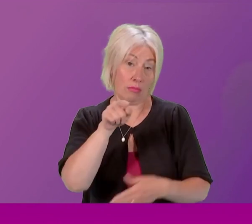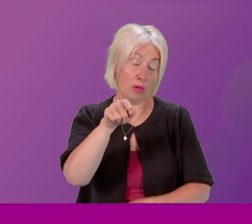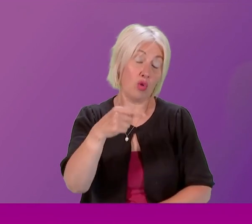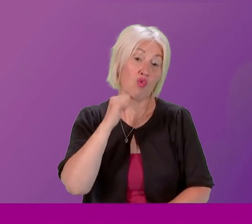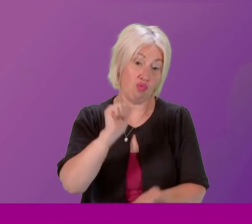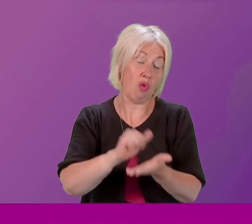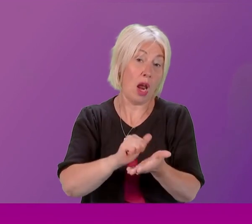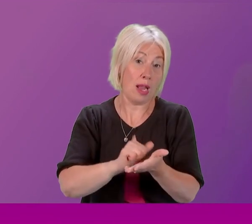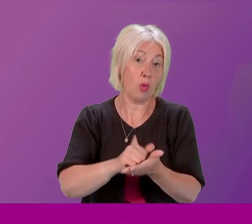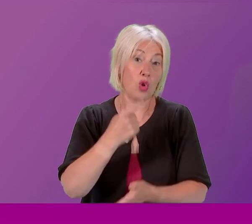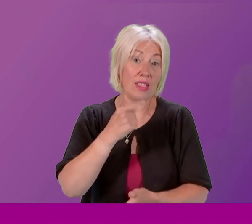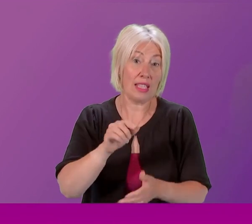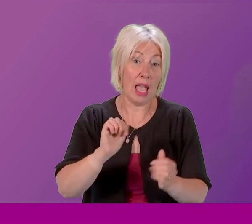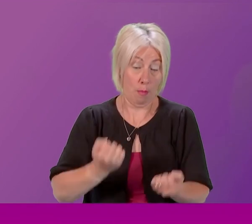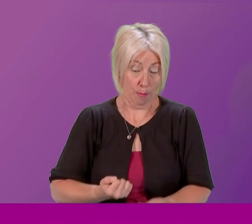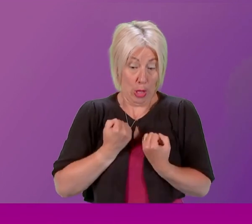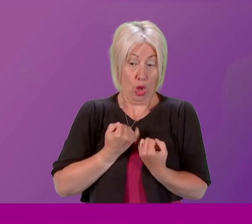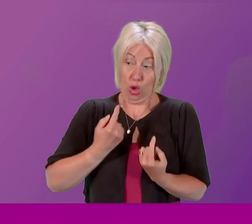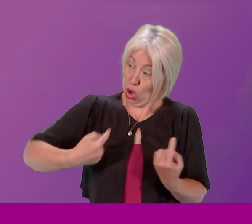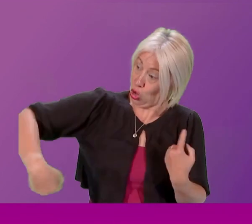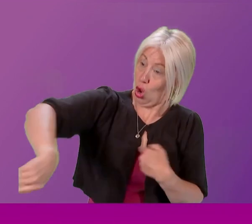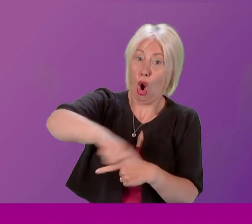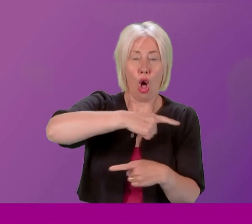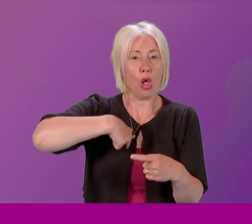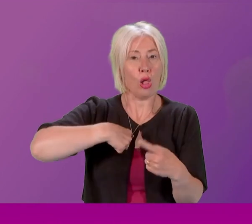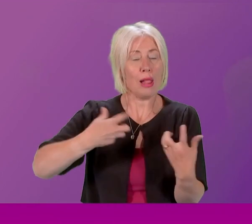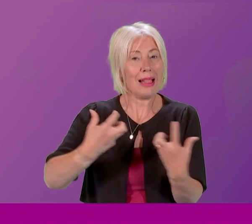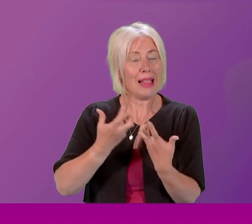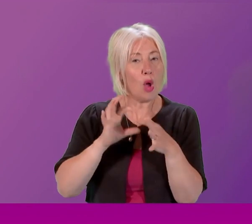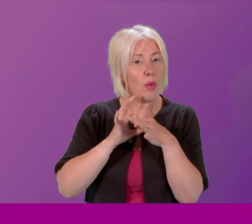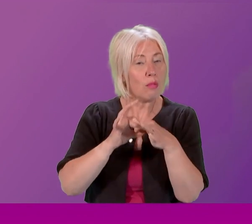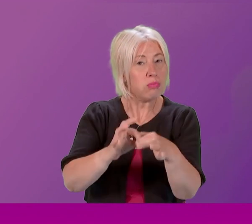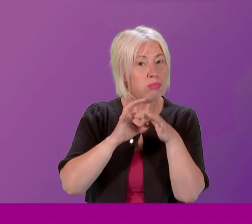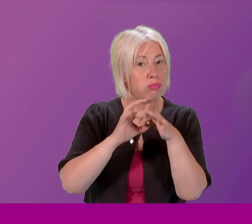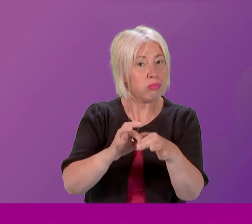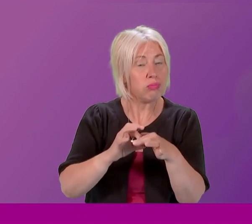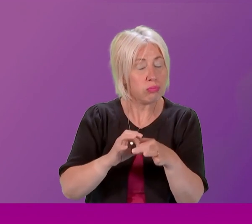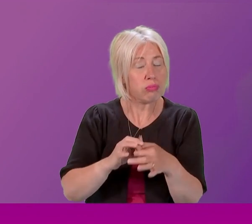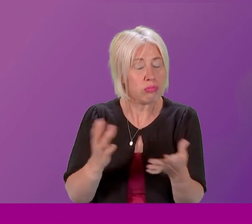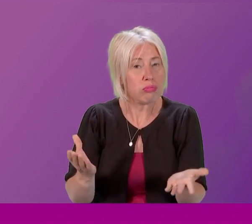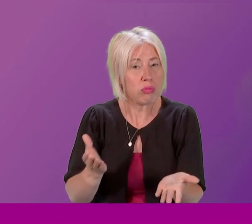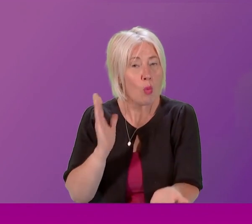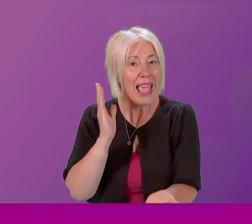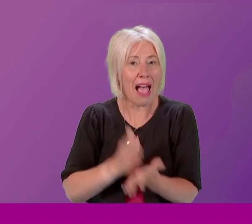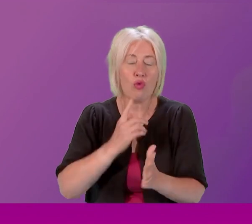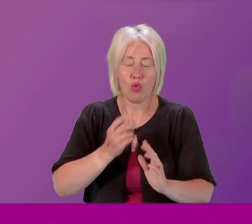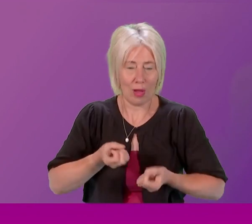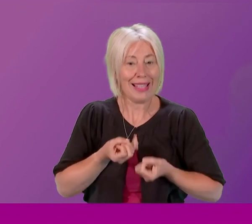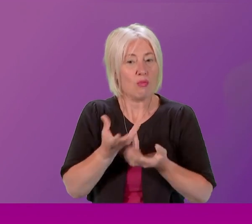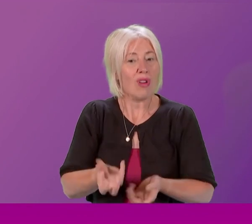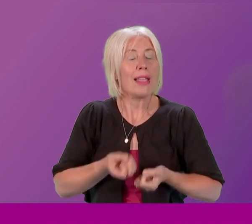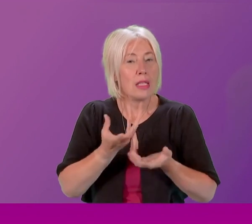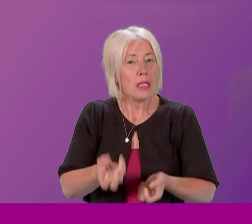say, that it belongs to us all, and how we relate to that is something that we have to be able to express.